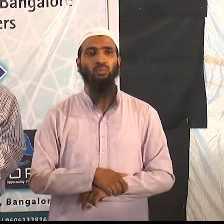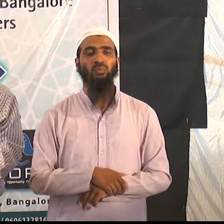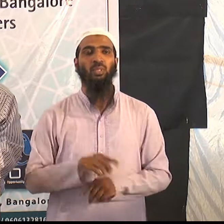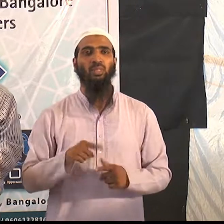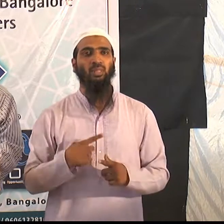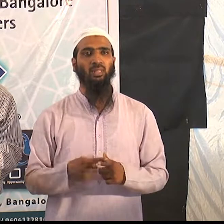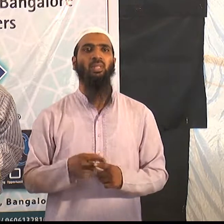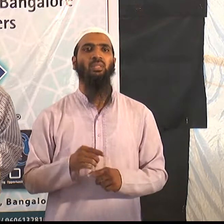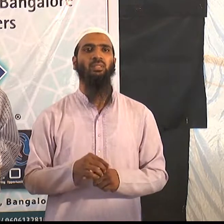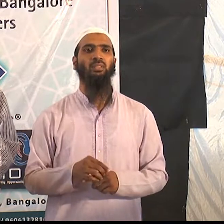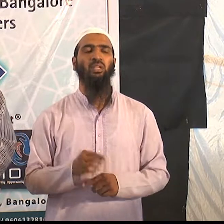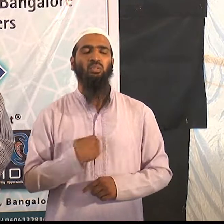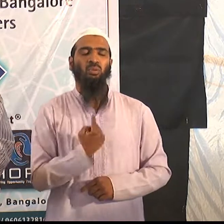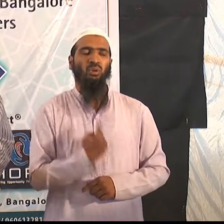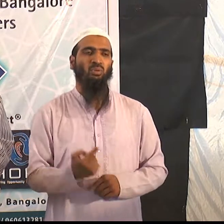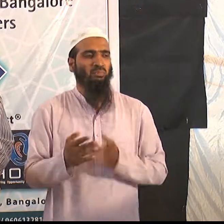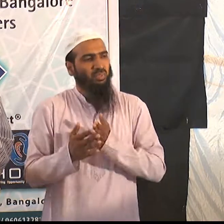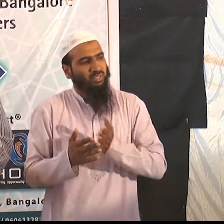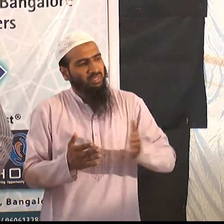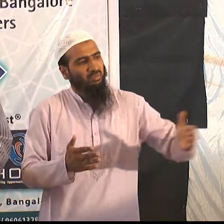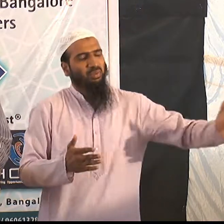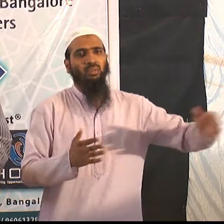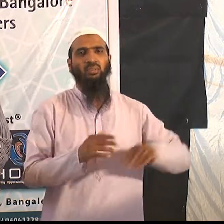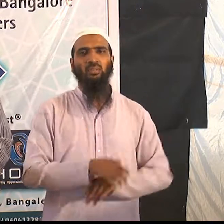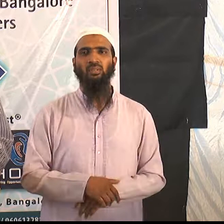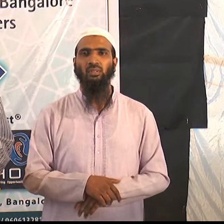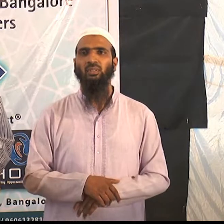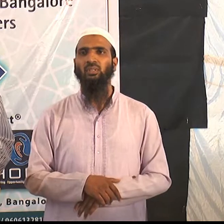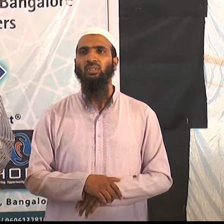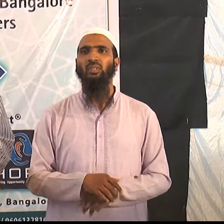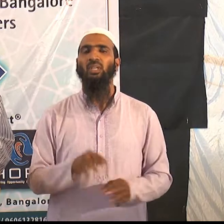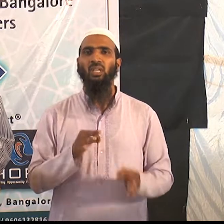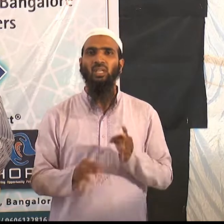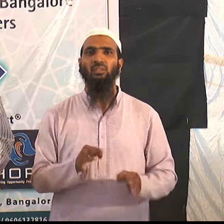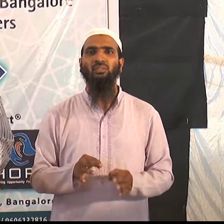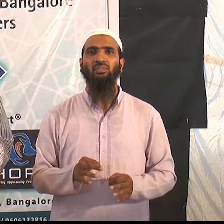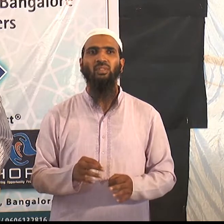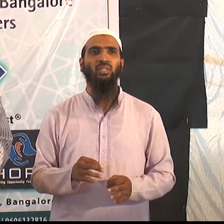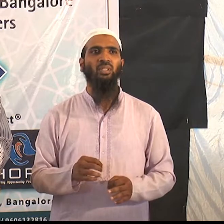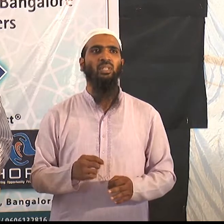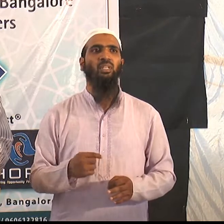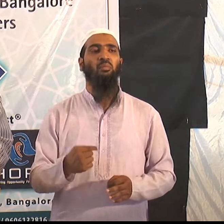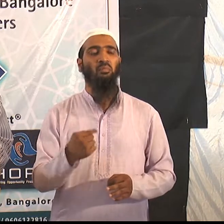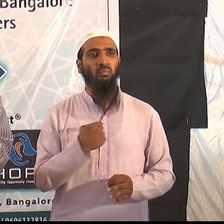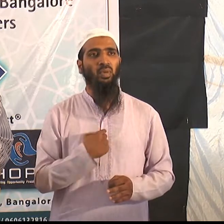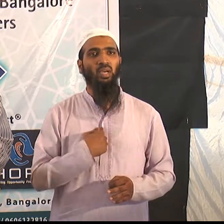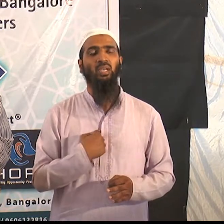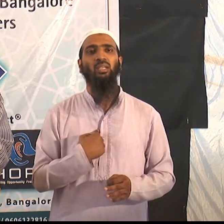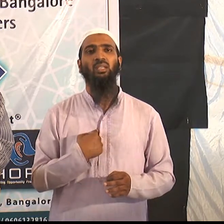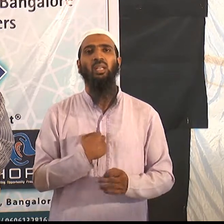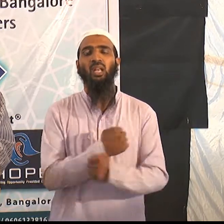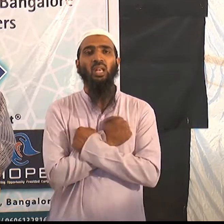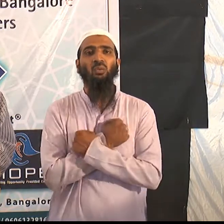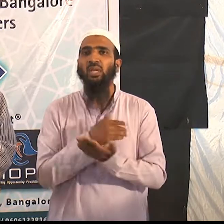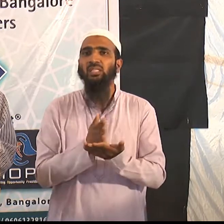isolated from everybody else. If I don't share it, I will be isolated from everybody else. And